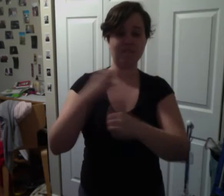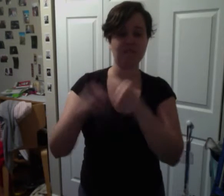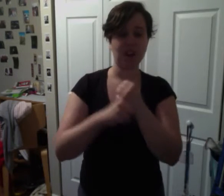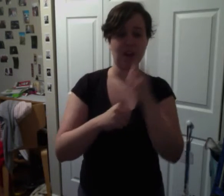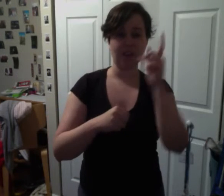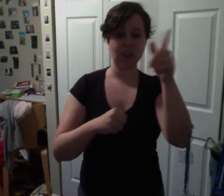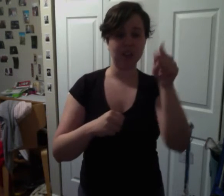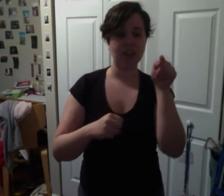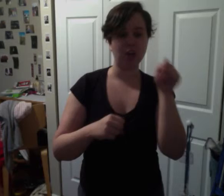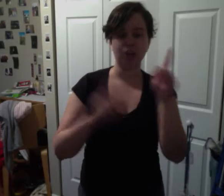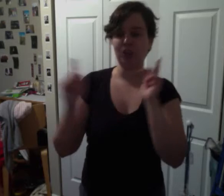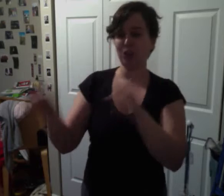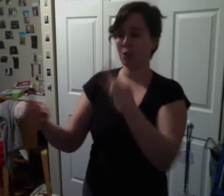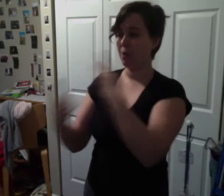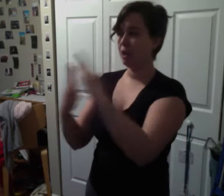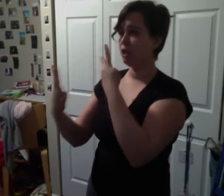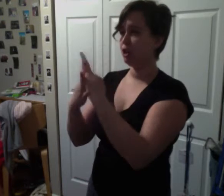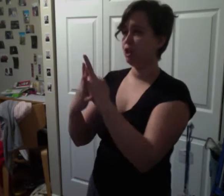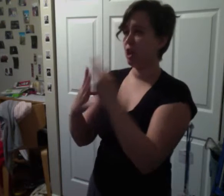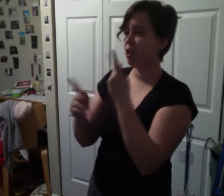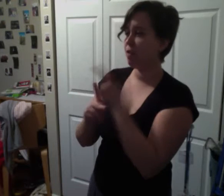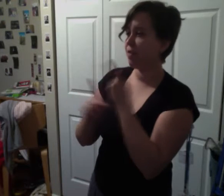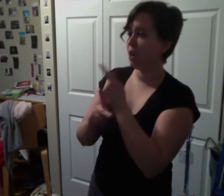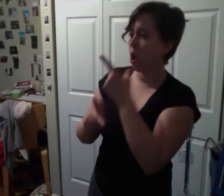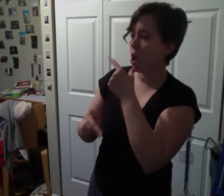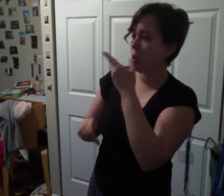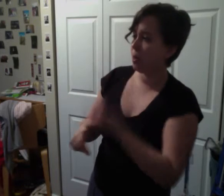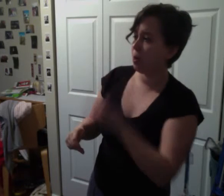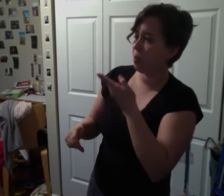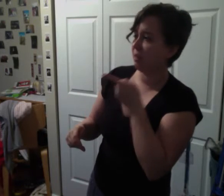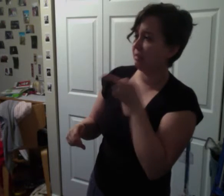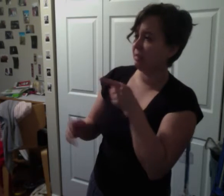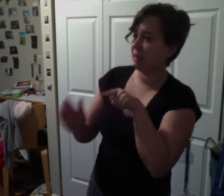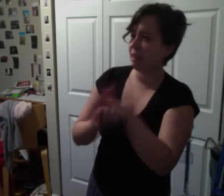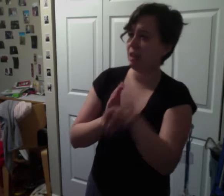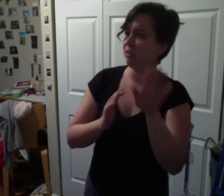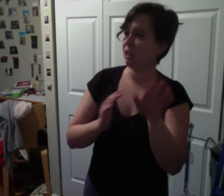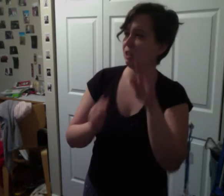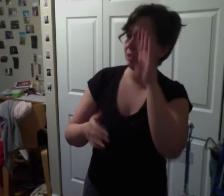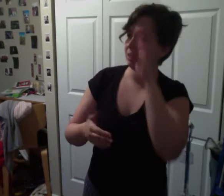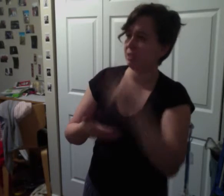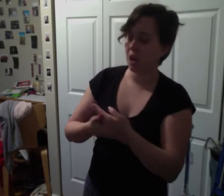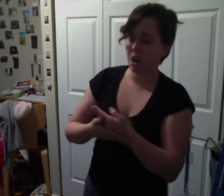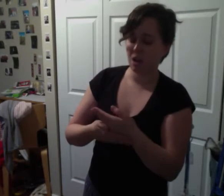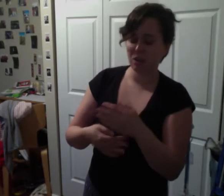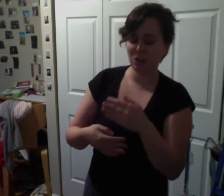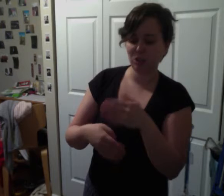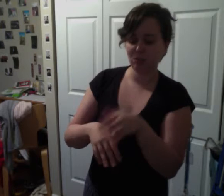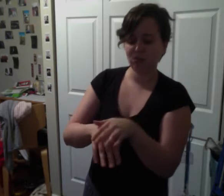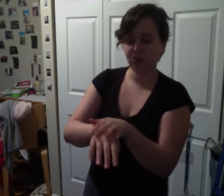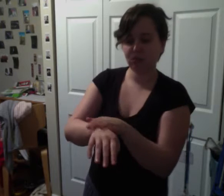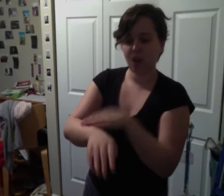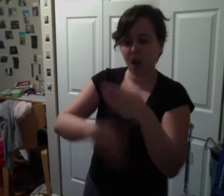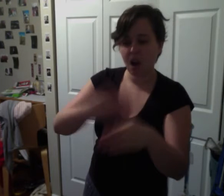her son's life. Slowly and remarkably, they became friends. And when he was finally released from the penitentiary,